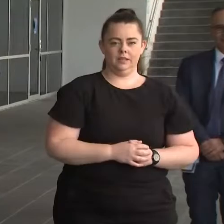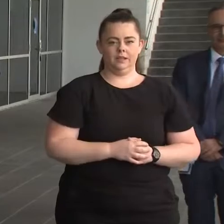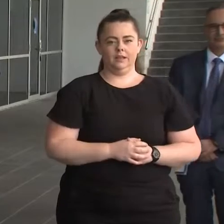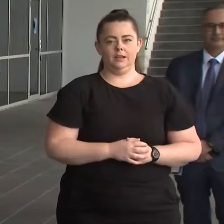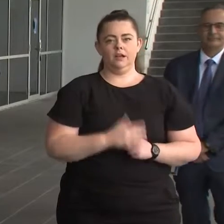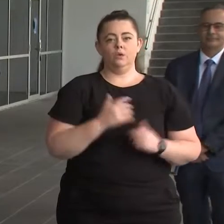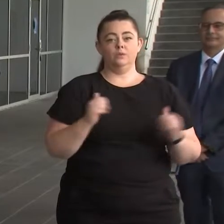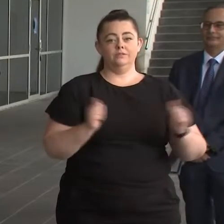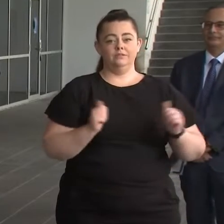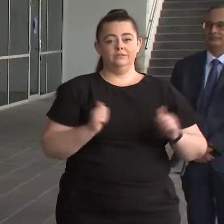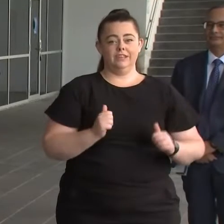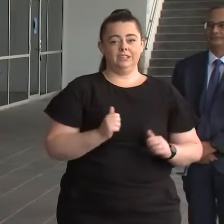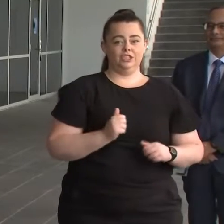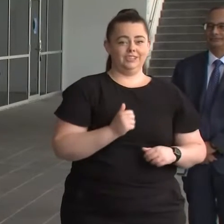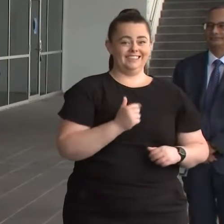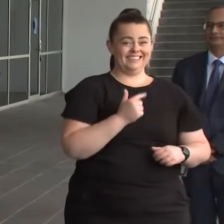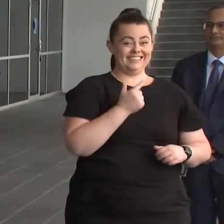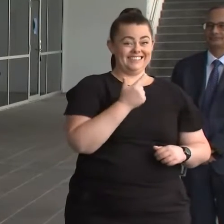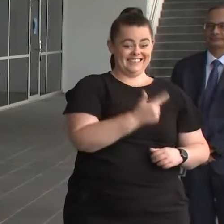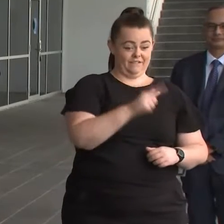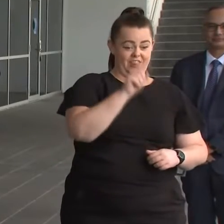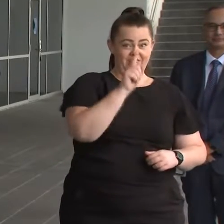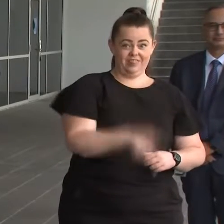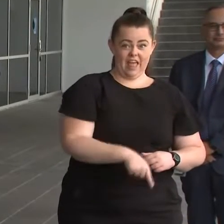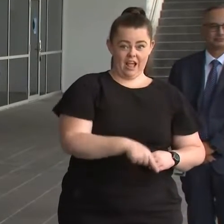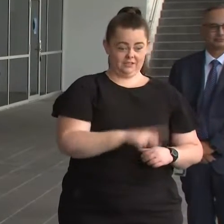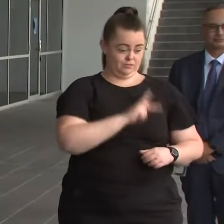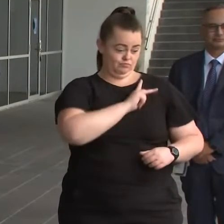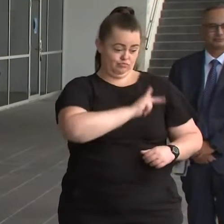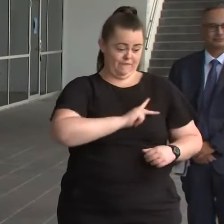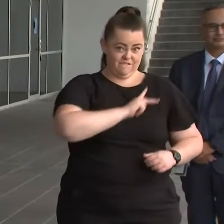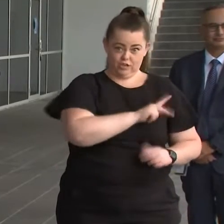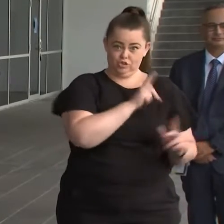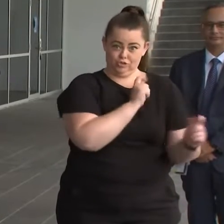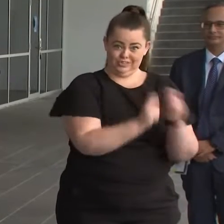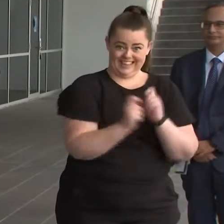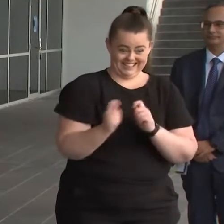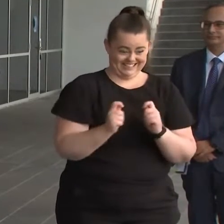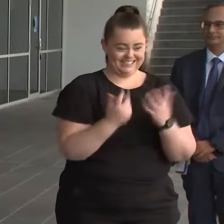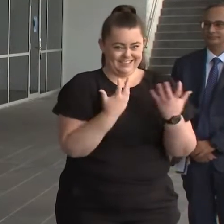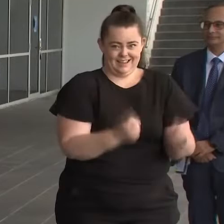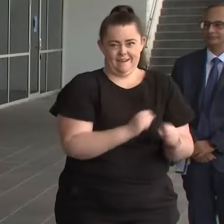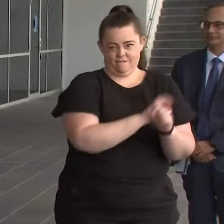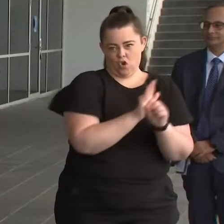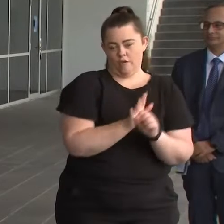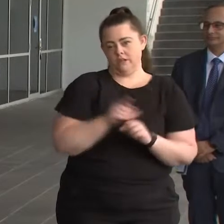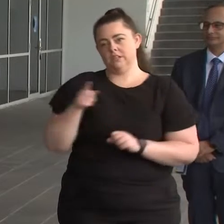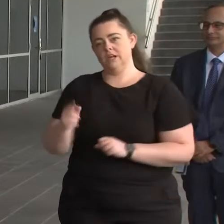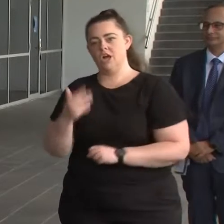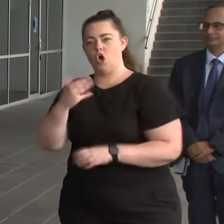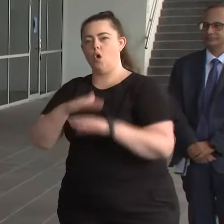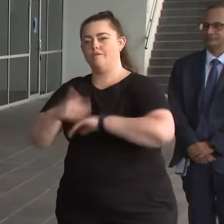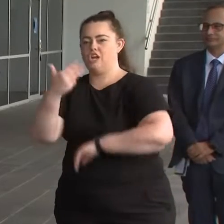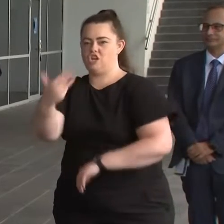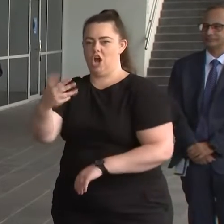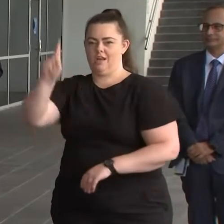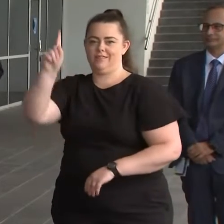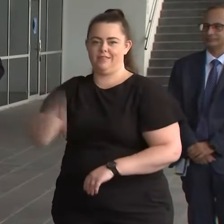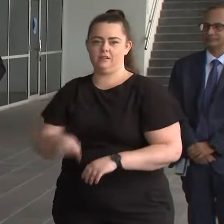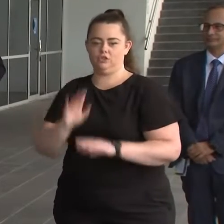9,382 positive rapid antigen tests and 9,934 positive PCR tests, and that